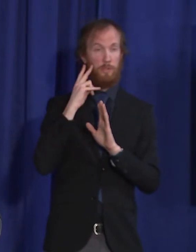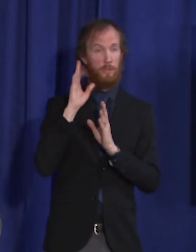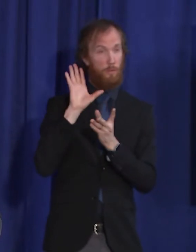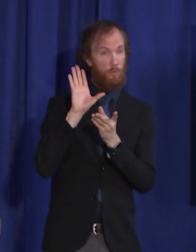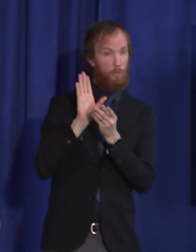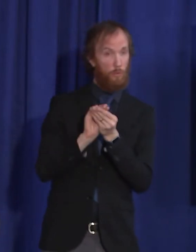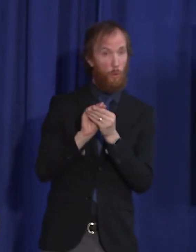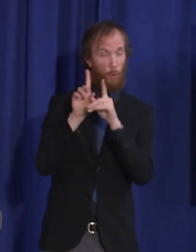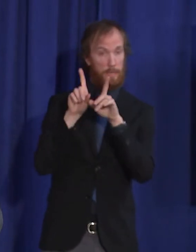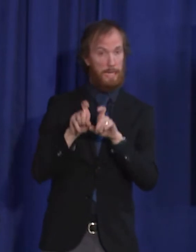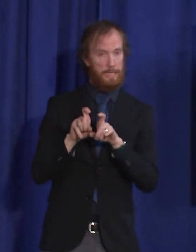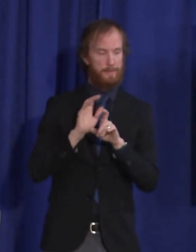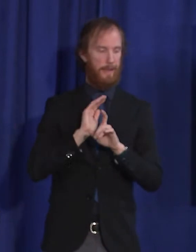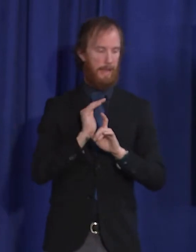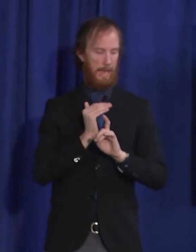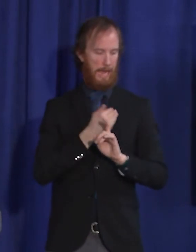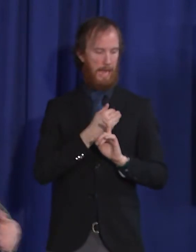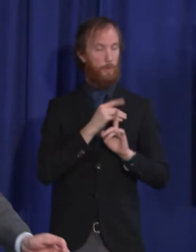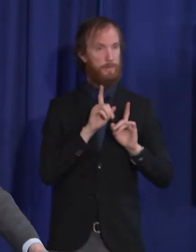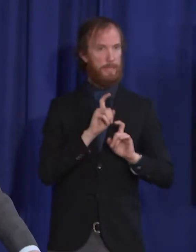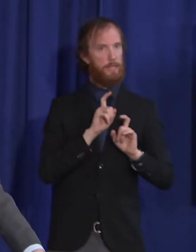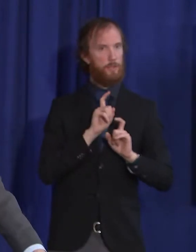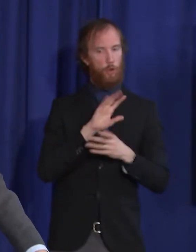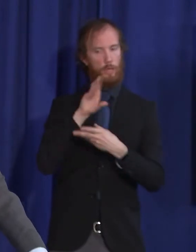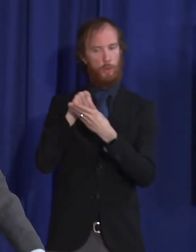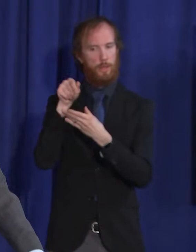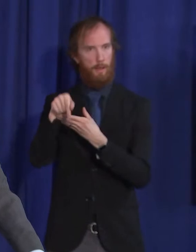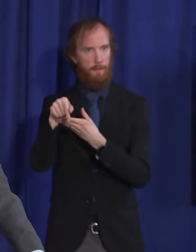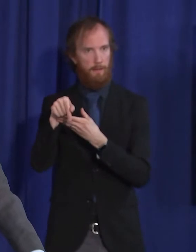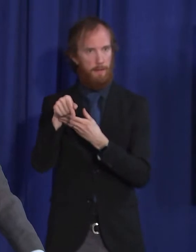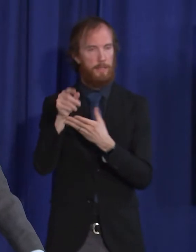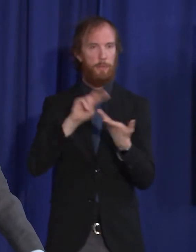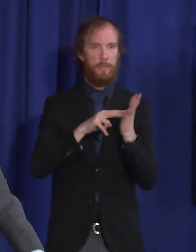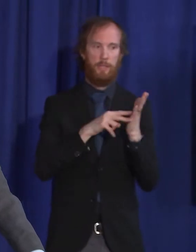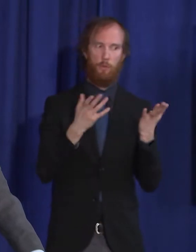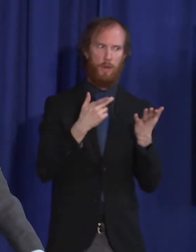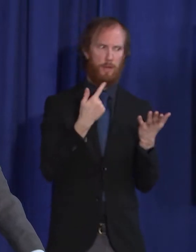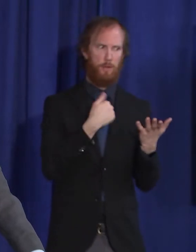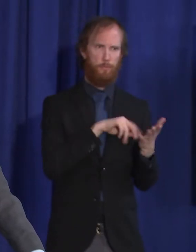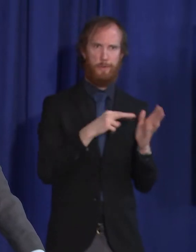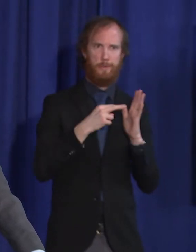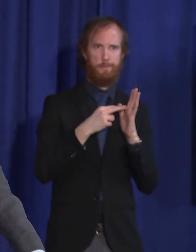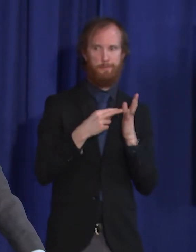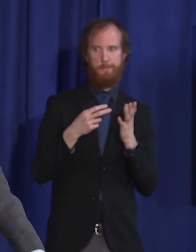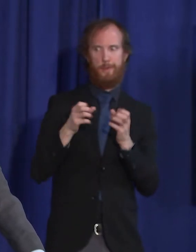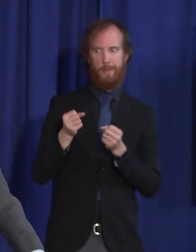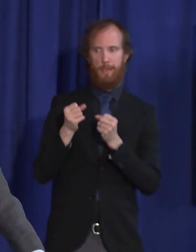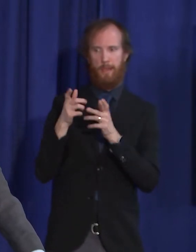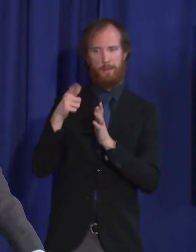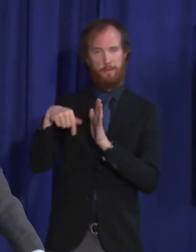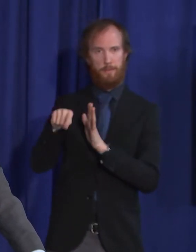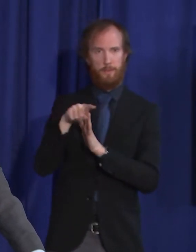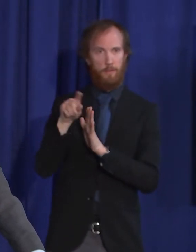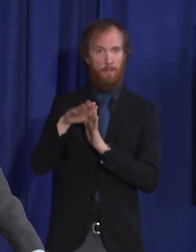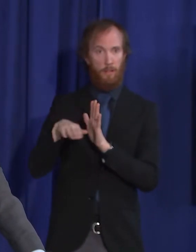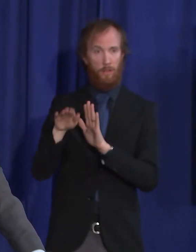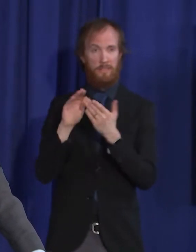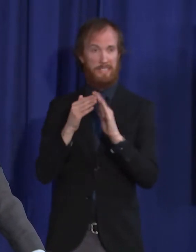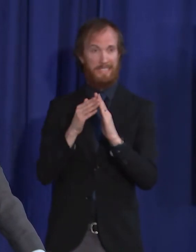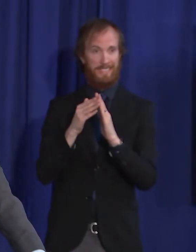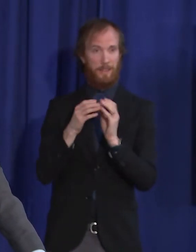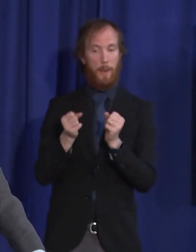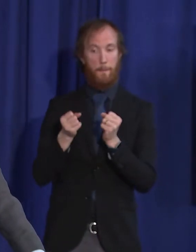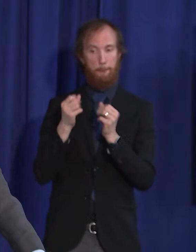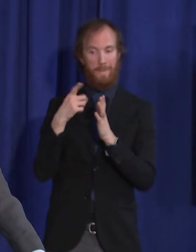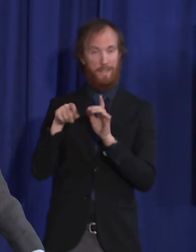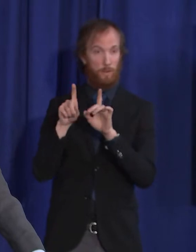that. So we represent a really quite a large proportion of the tests that are done citywide, and our